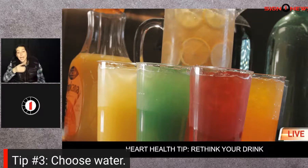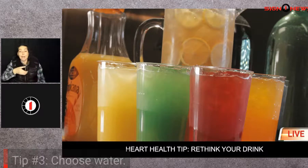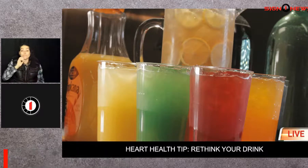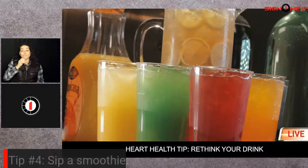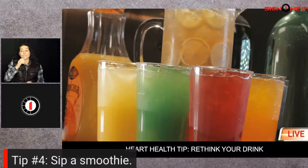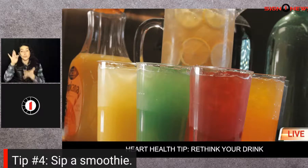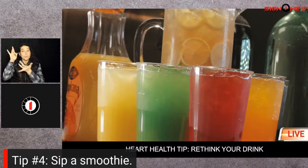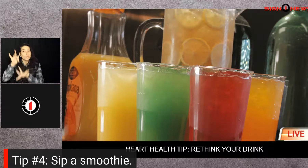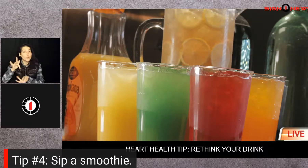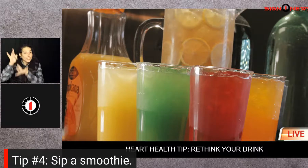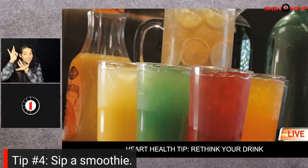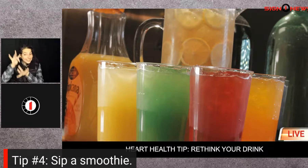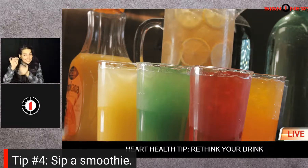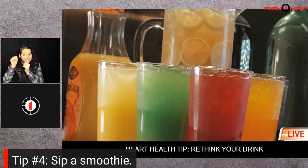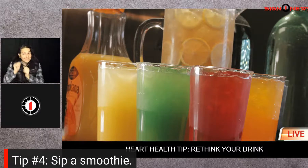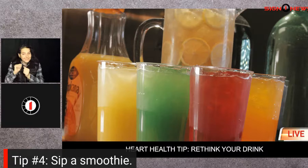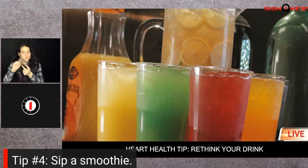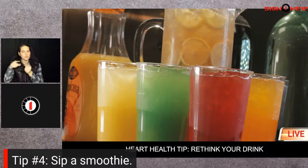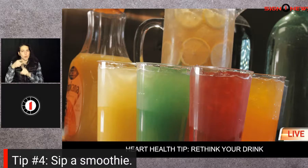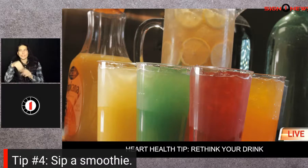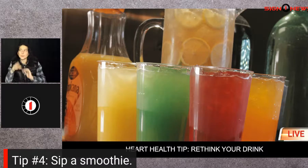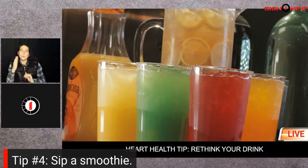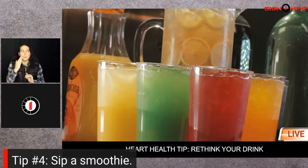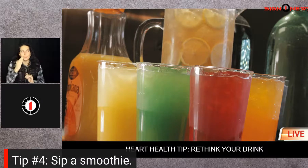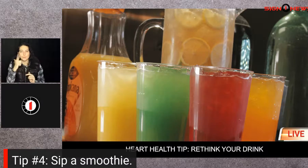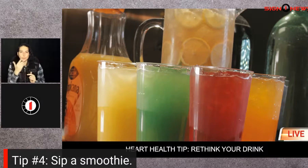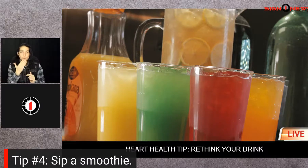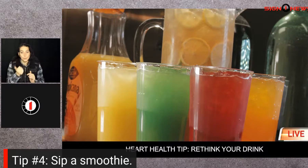And number 4, sip a smoothie